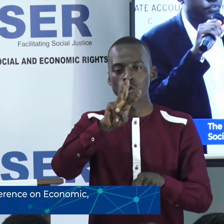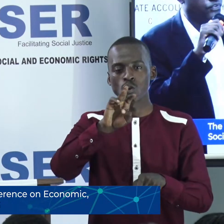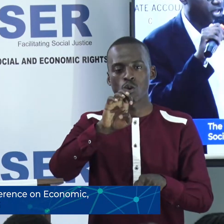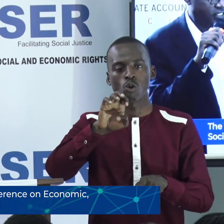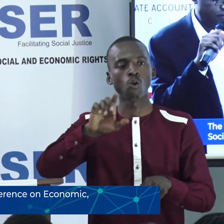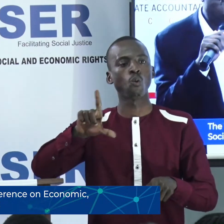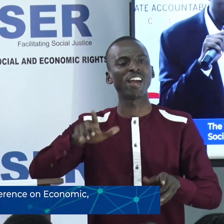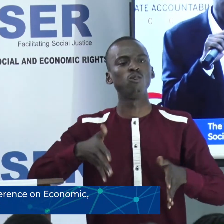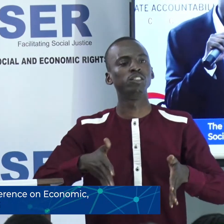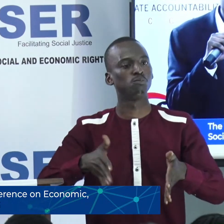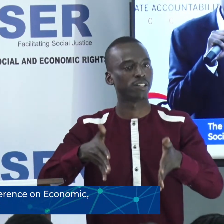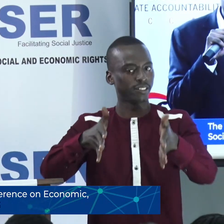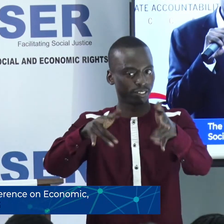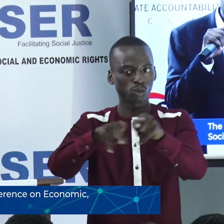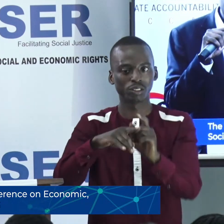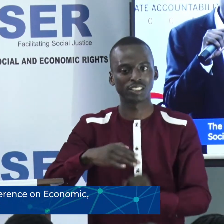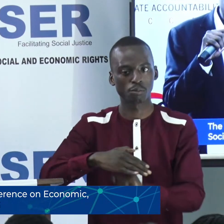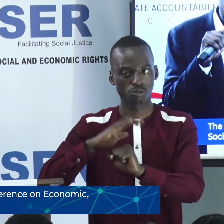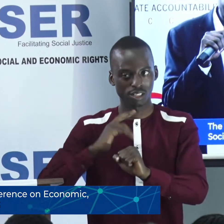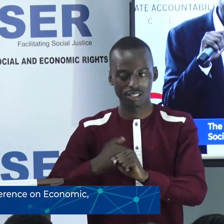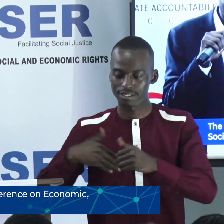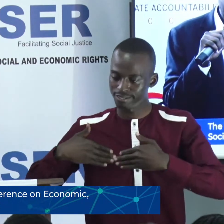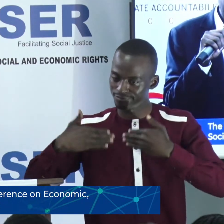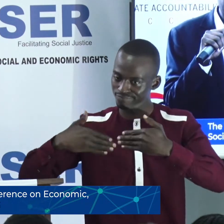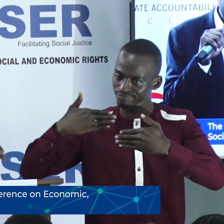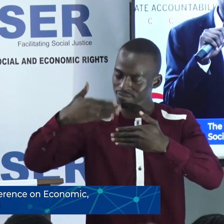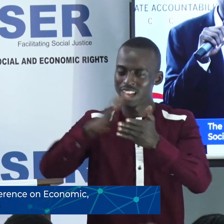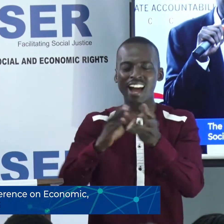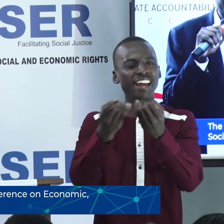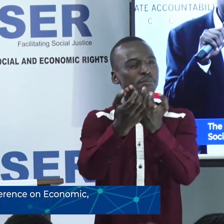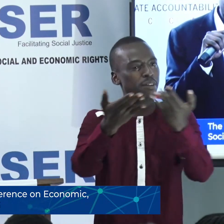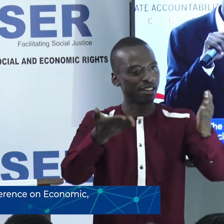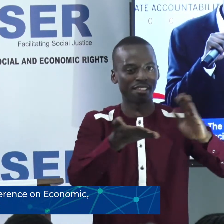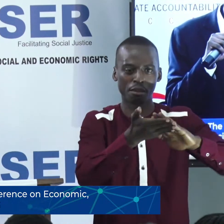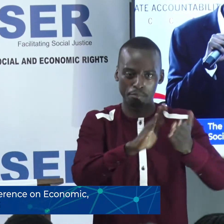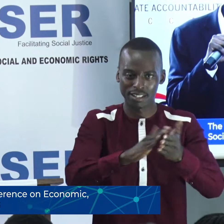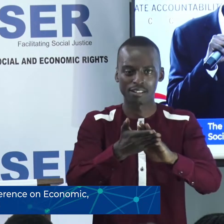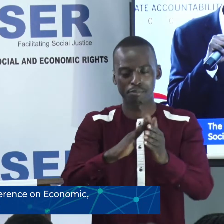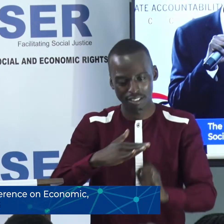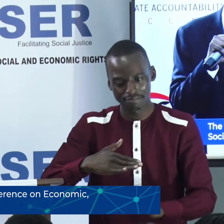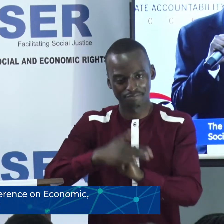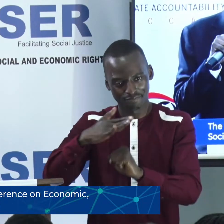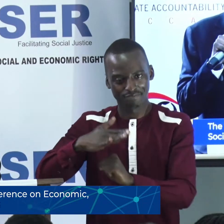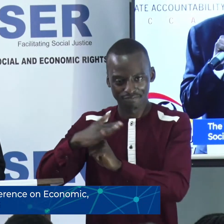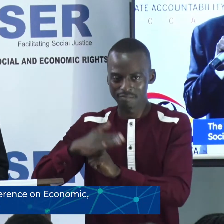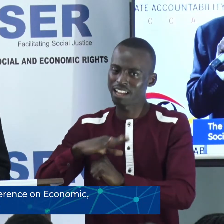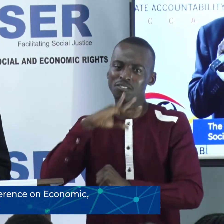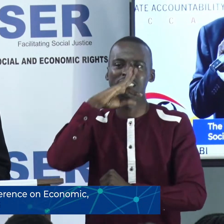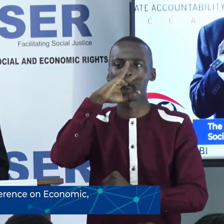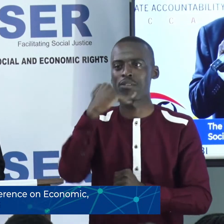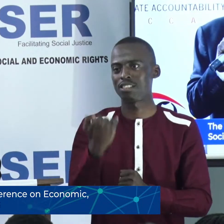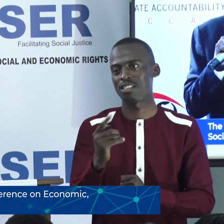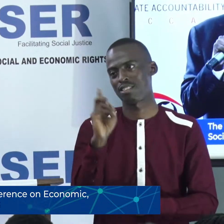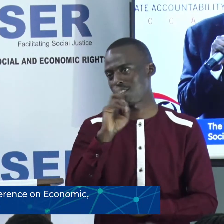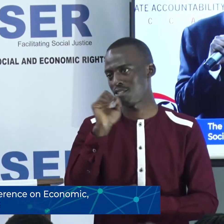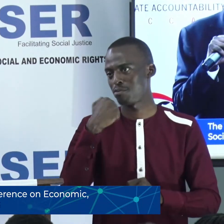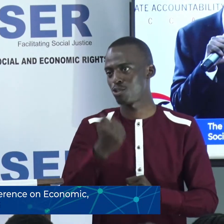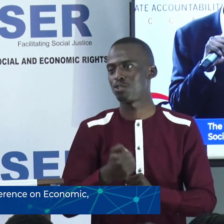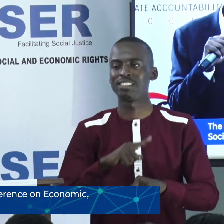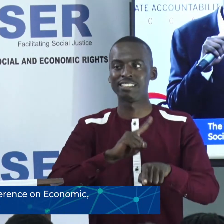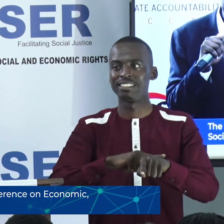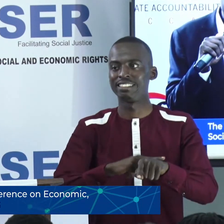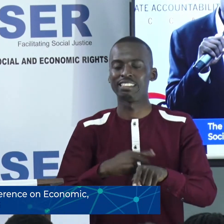Philanthropic Fund, which has also supported us consistently, and so many other partners that I may not mention because I'm